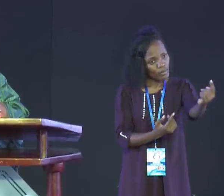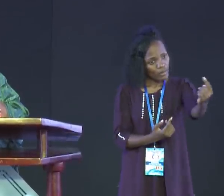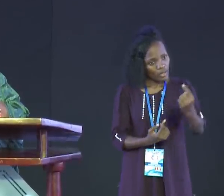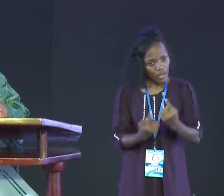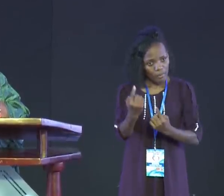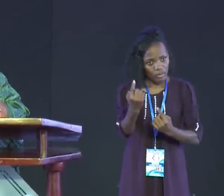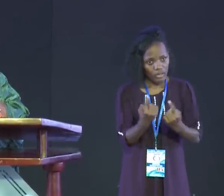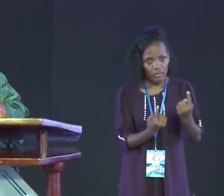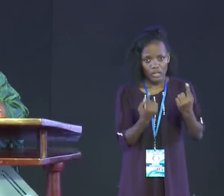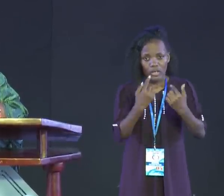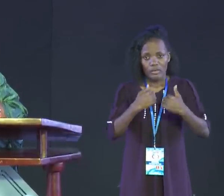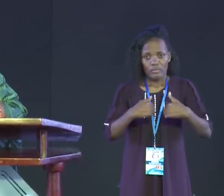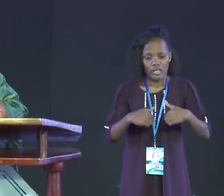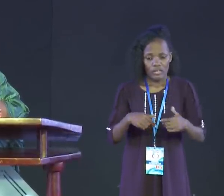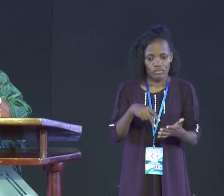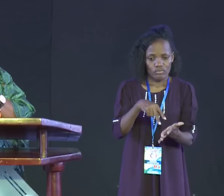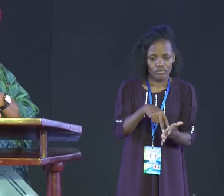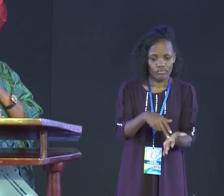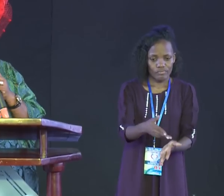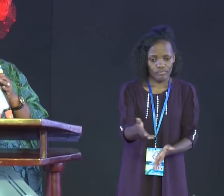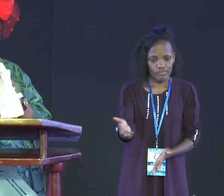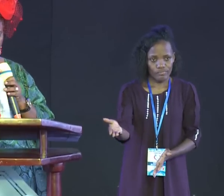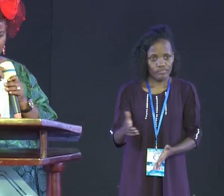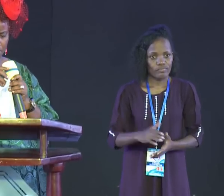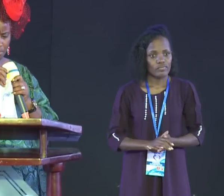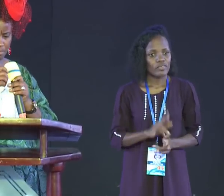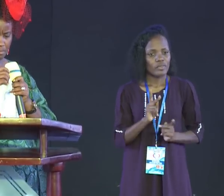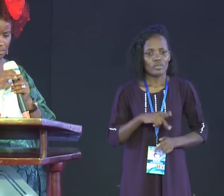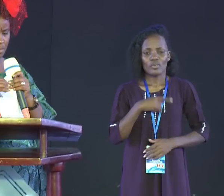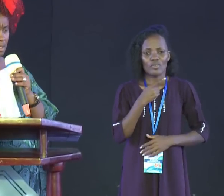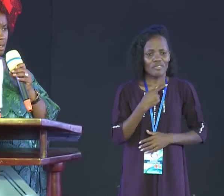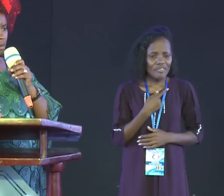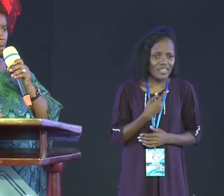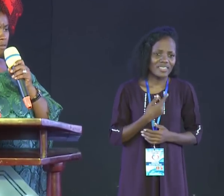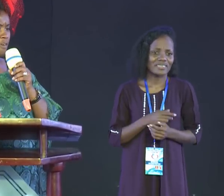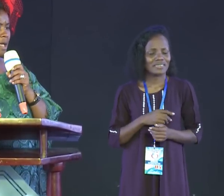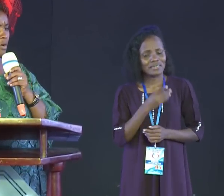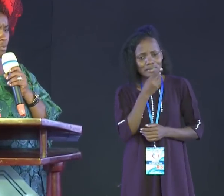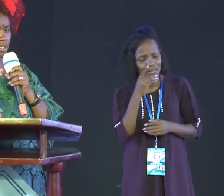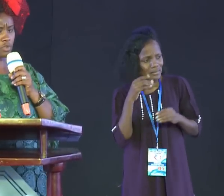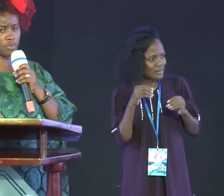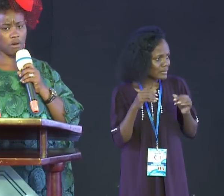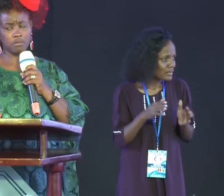Let's stand on our feet, but those that are like me, kindly come to the front.